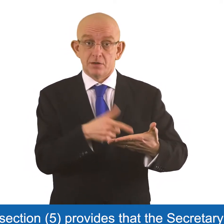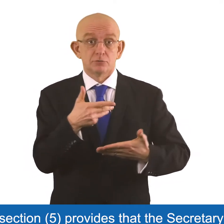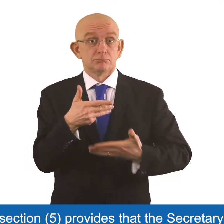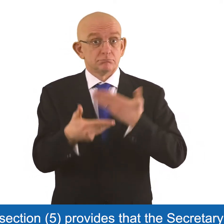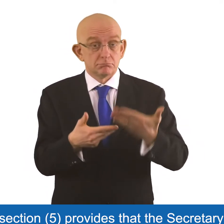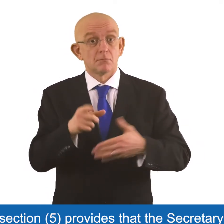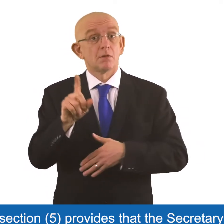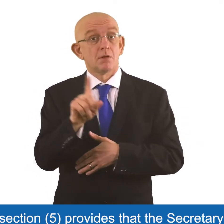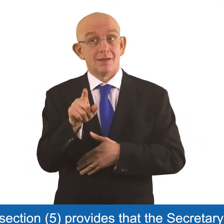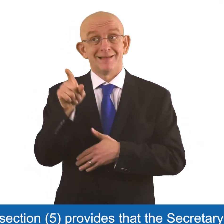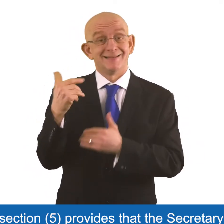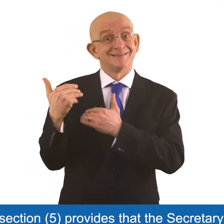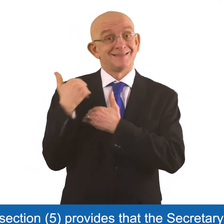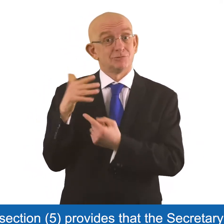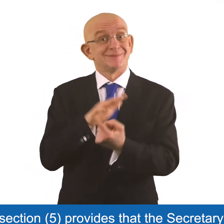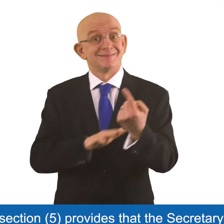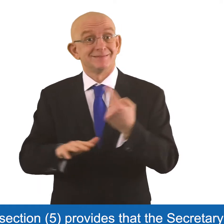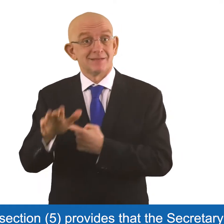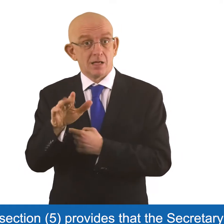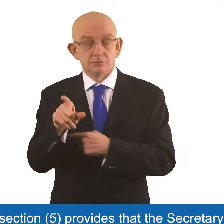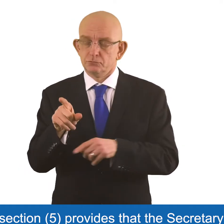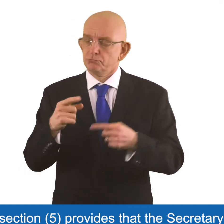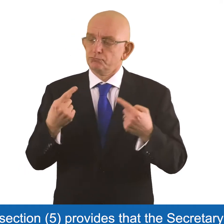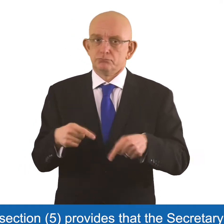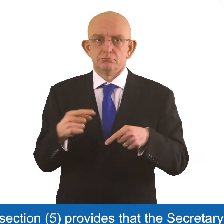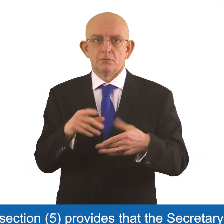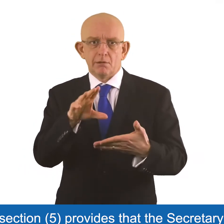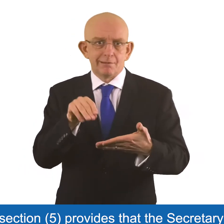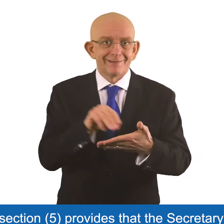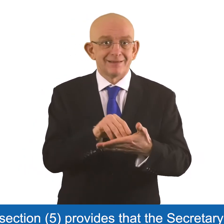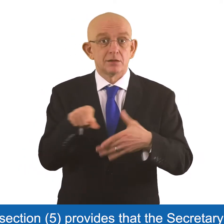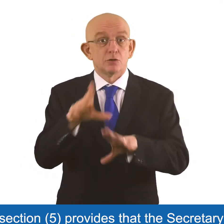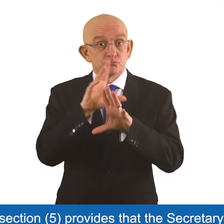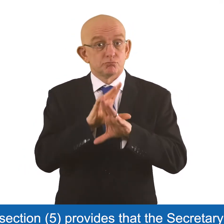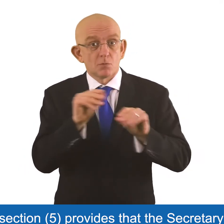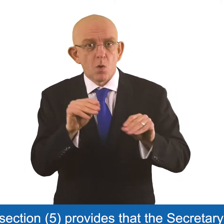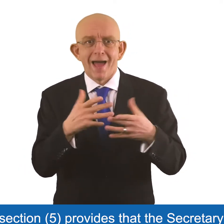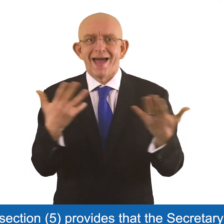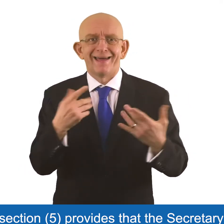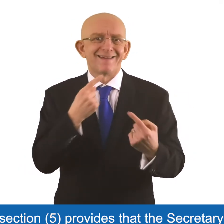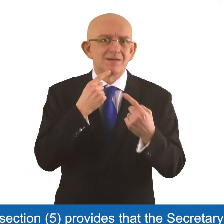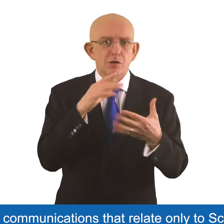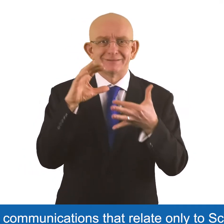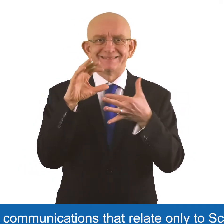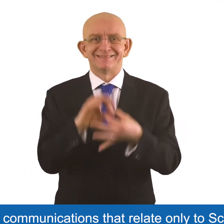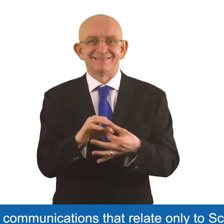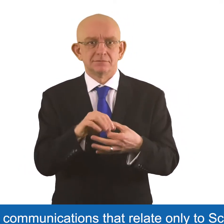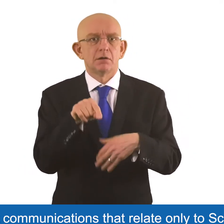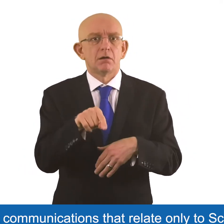(28) Subsection 5 provides that the Secretary of State must not include in the report information about